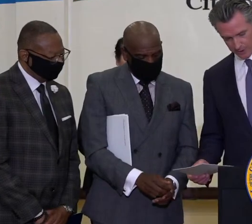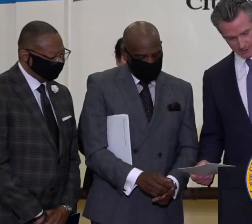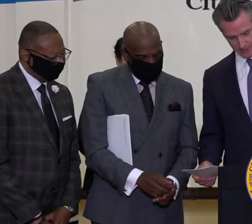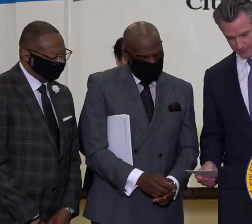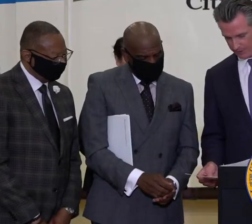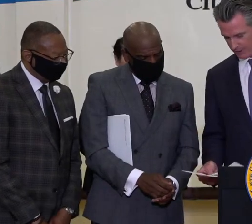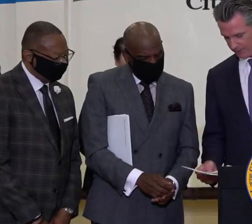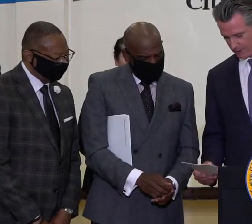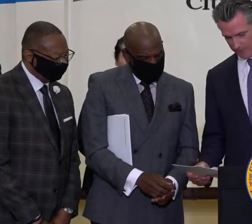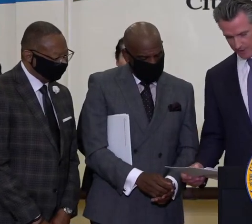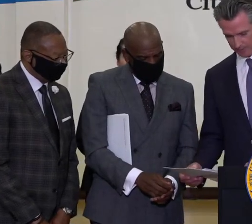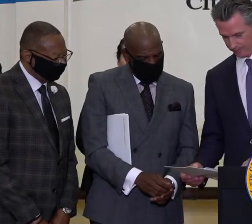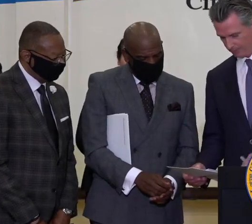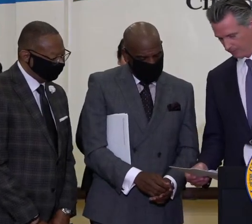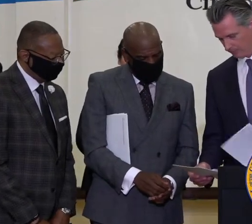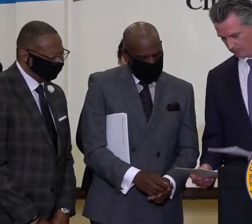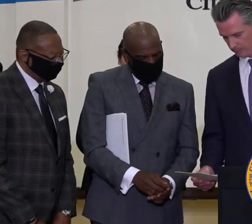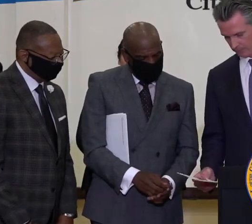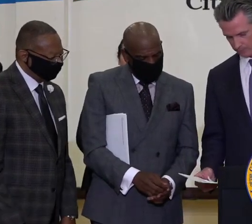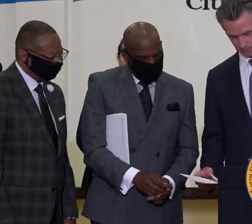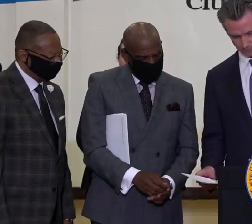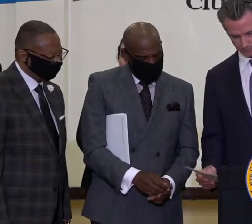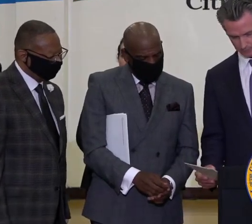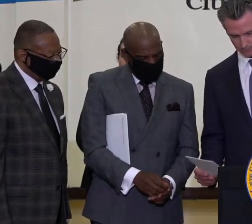Which one? Just get to them.